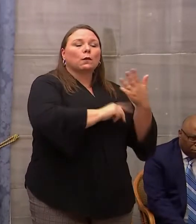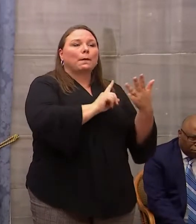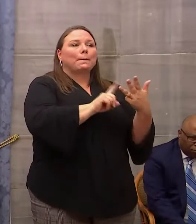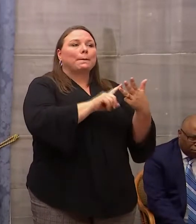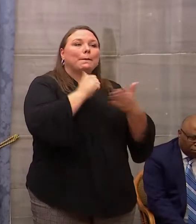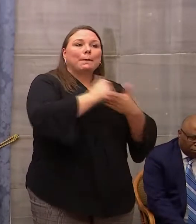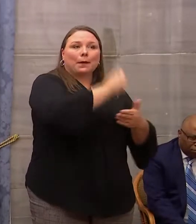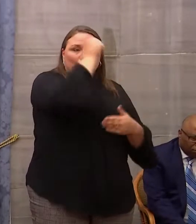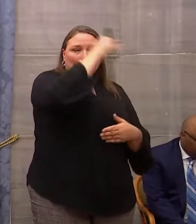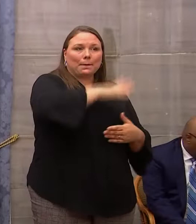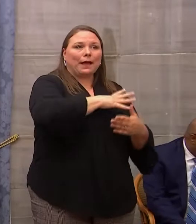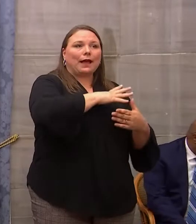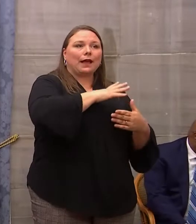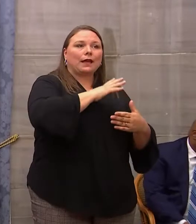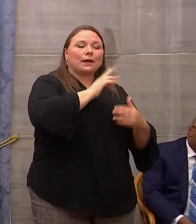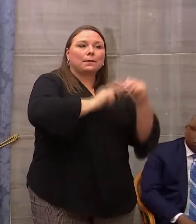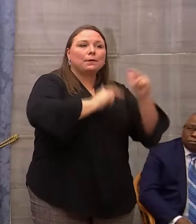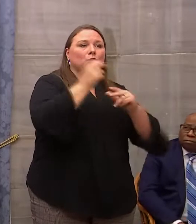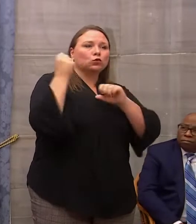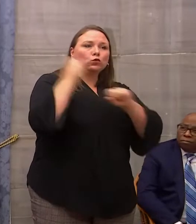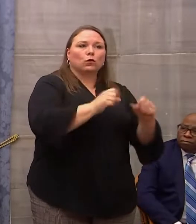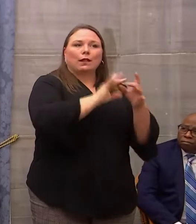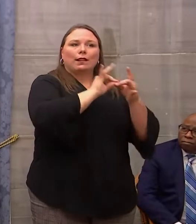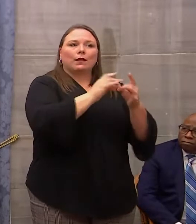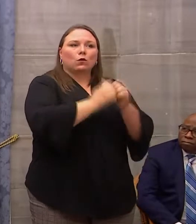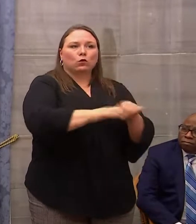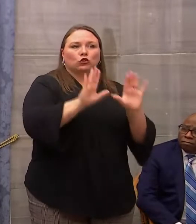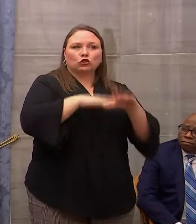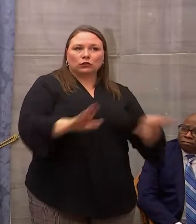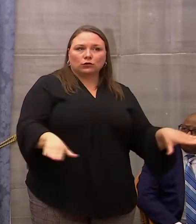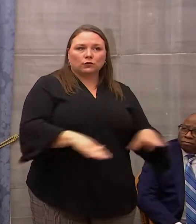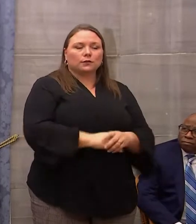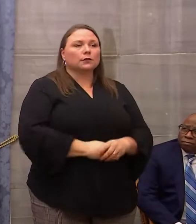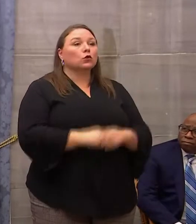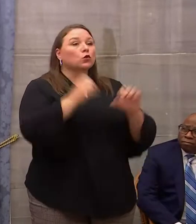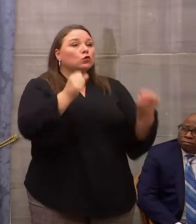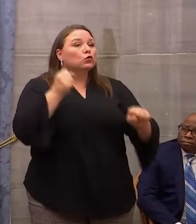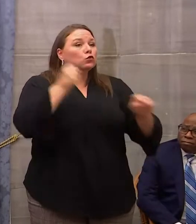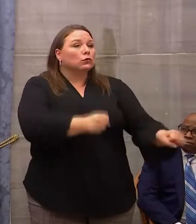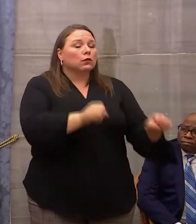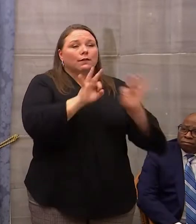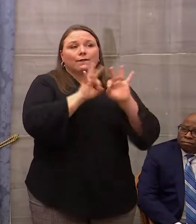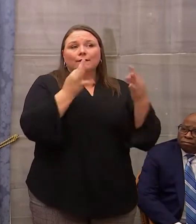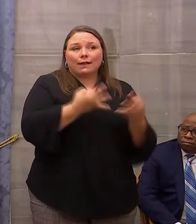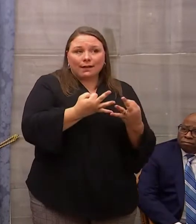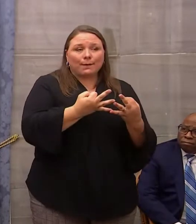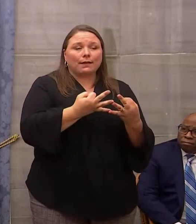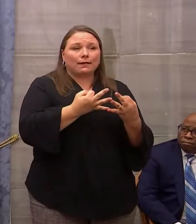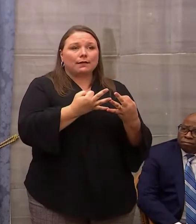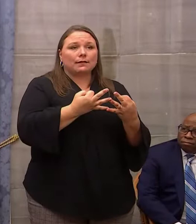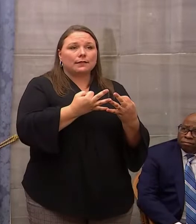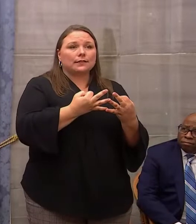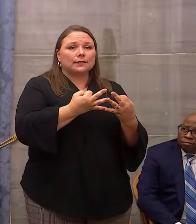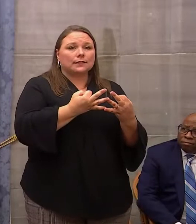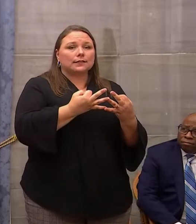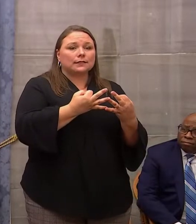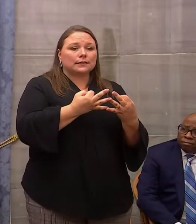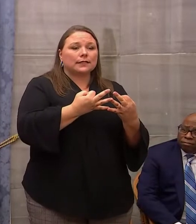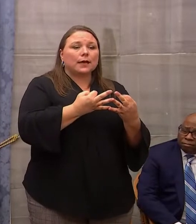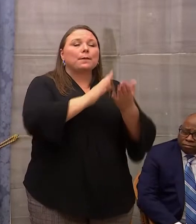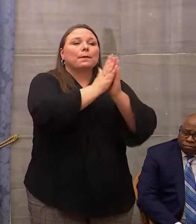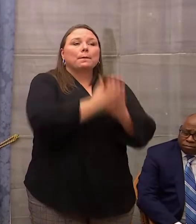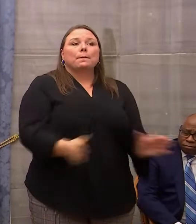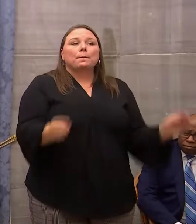help men build strong relationships with their children. Strong families are made